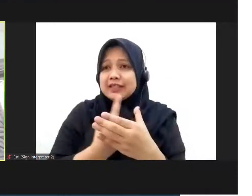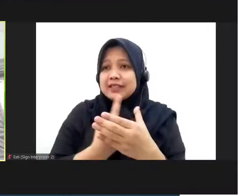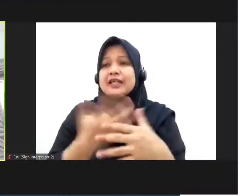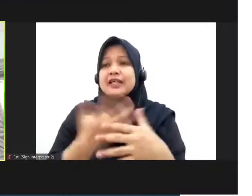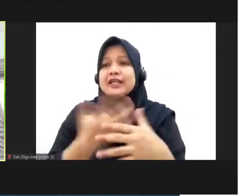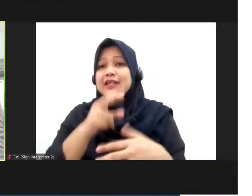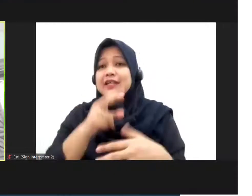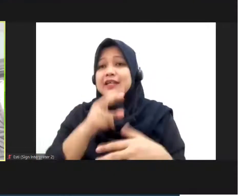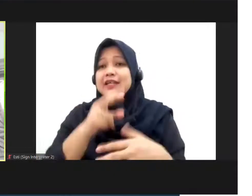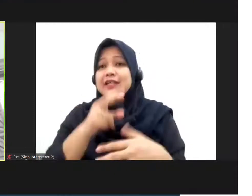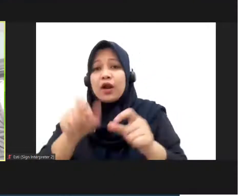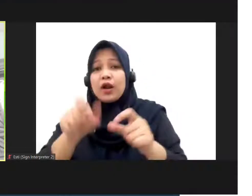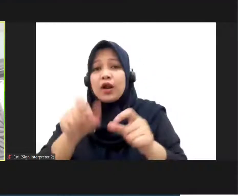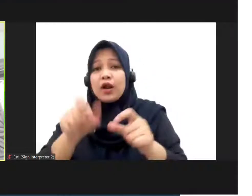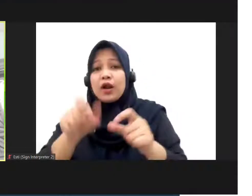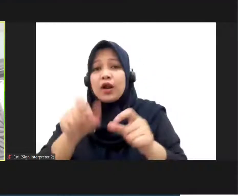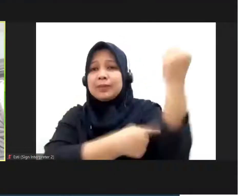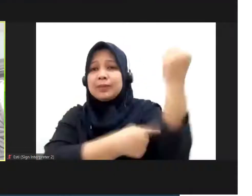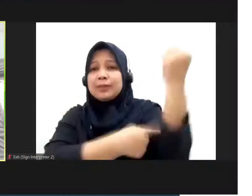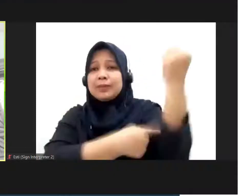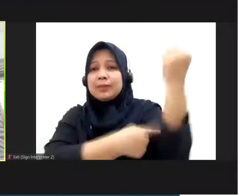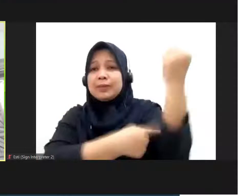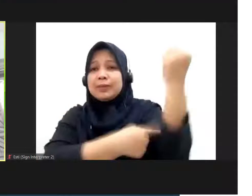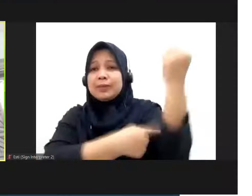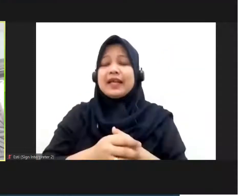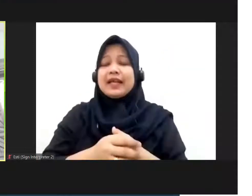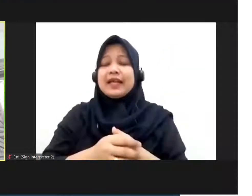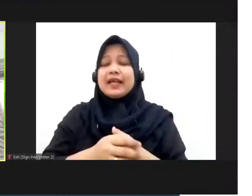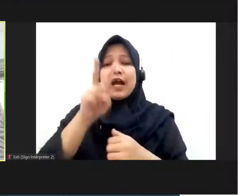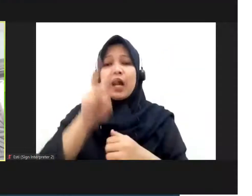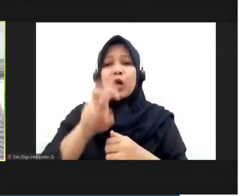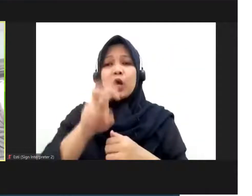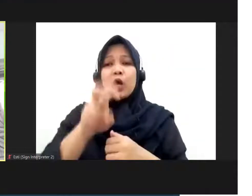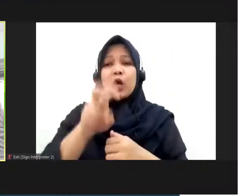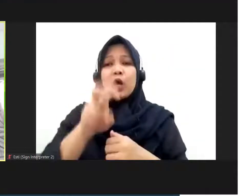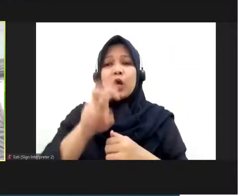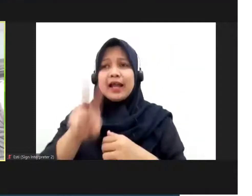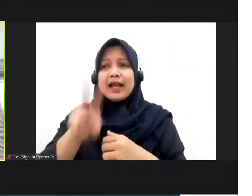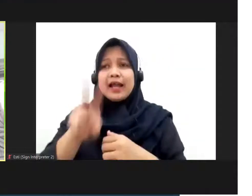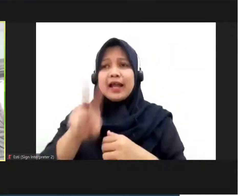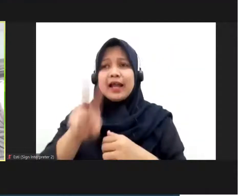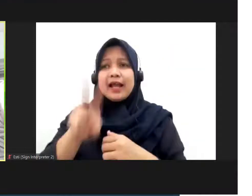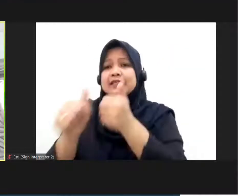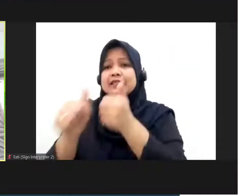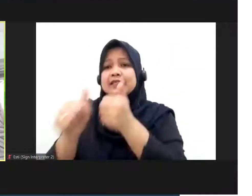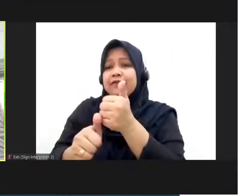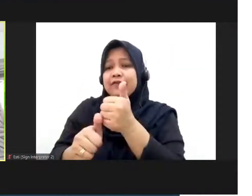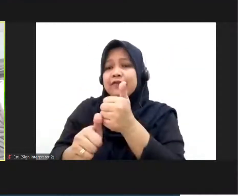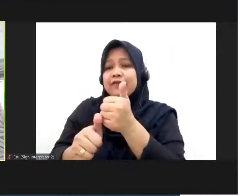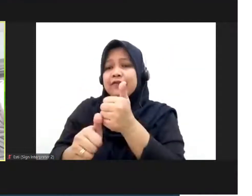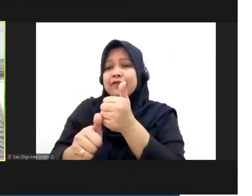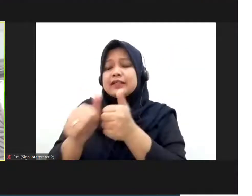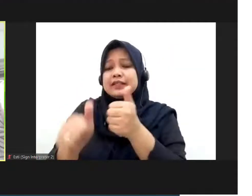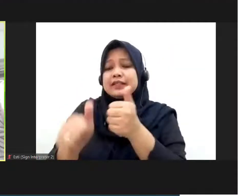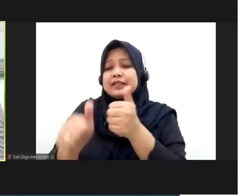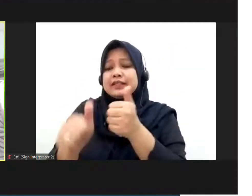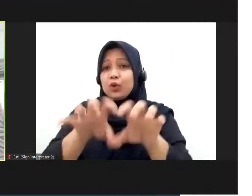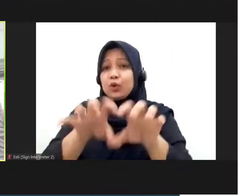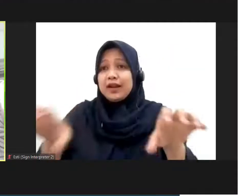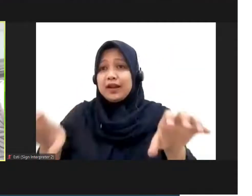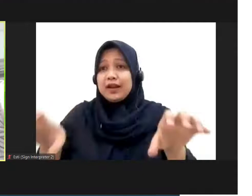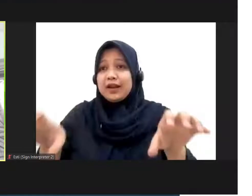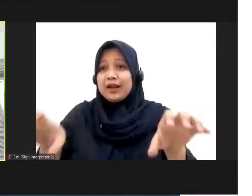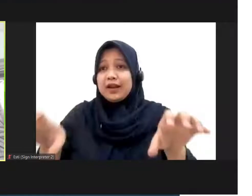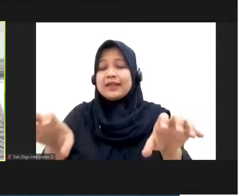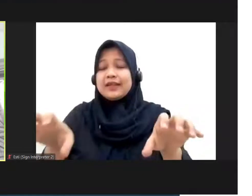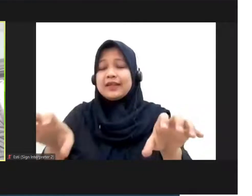And similarly, from the organizational side, what needs to be ensured, the staff equipped, is there